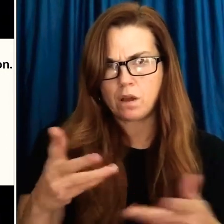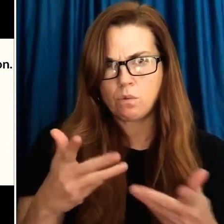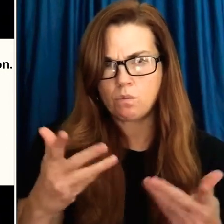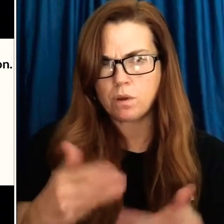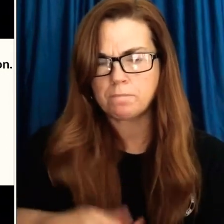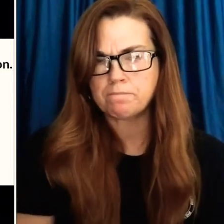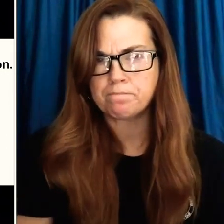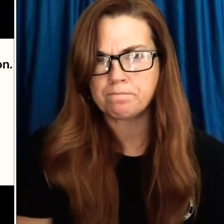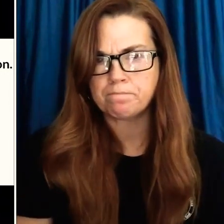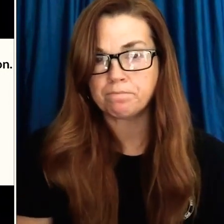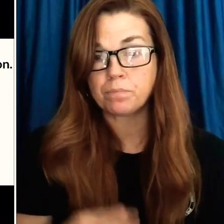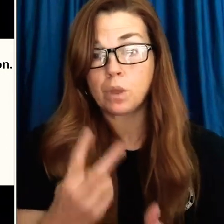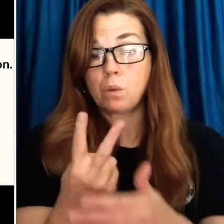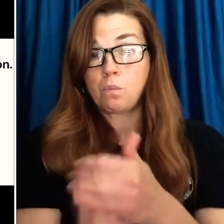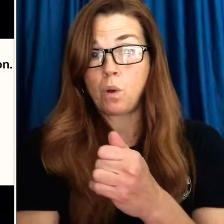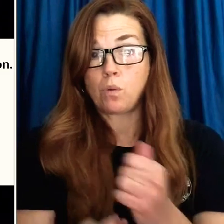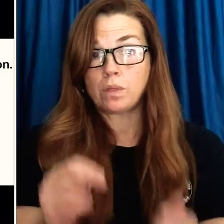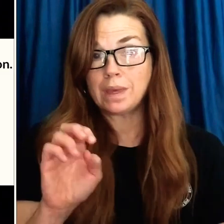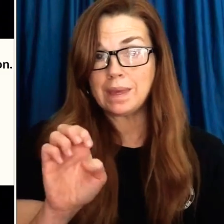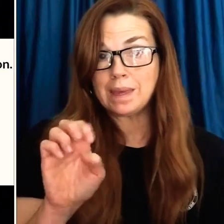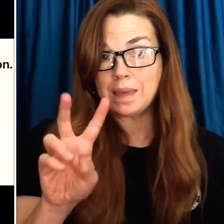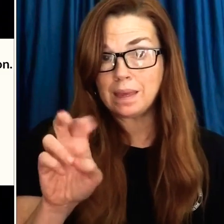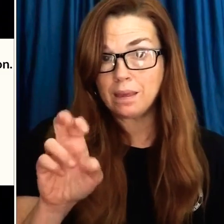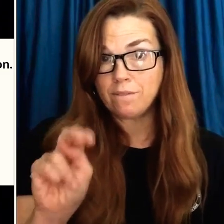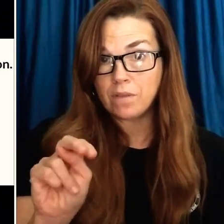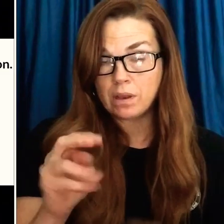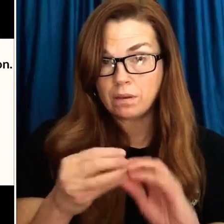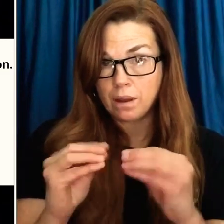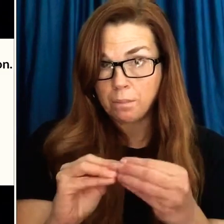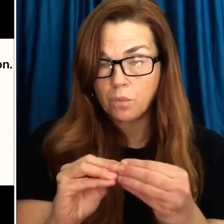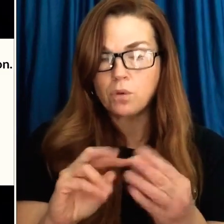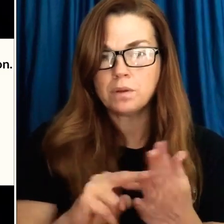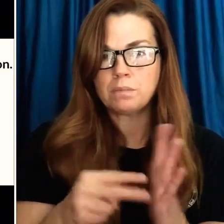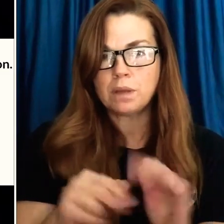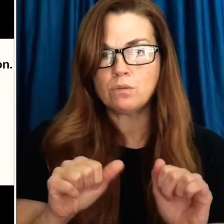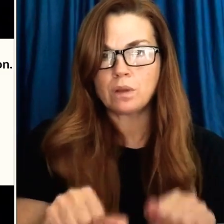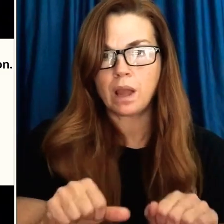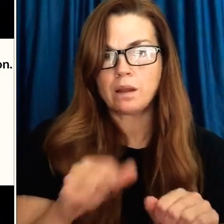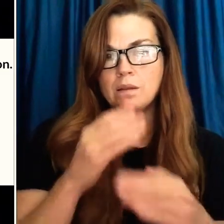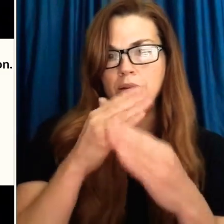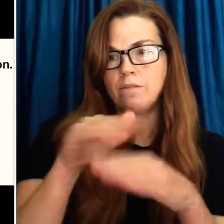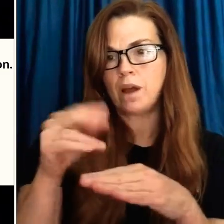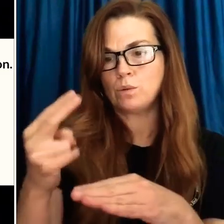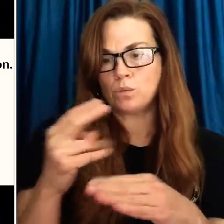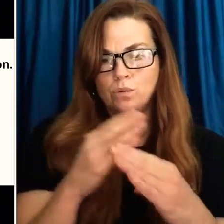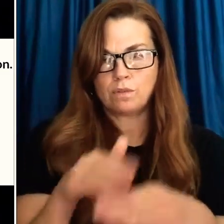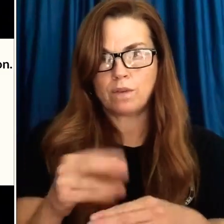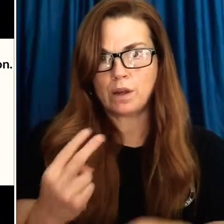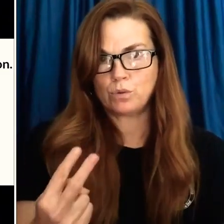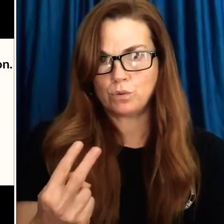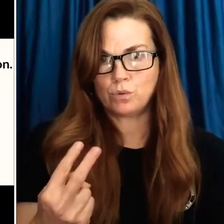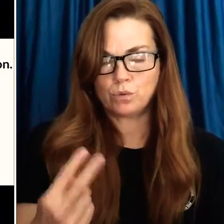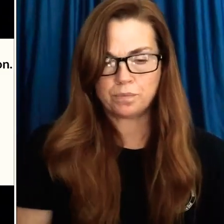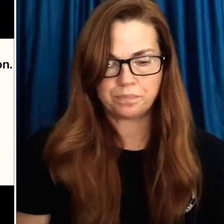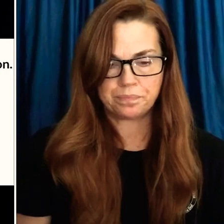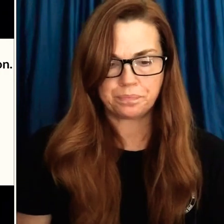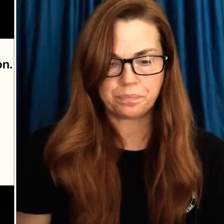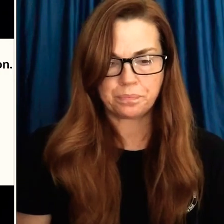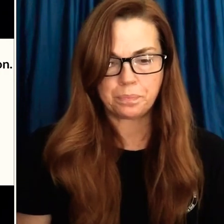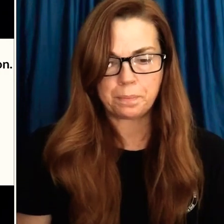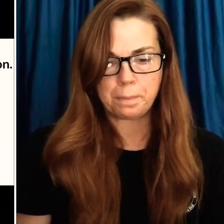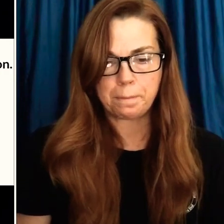evenly? So since they're both even, I can divide both of them by 2. So I'm going to do 2 divided by